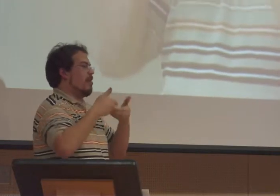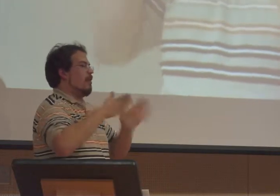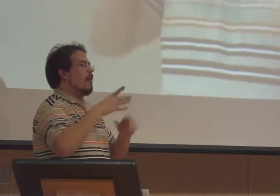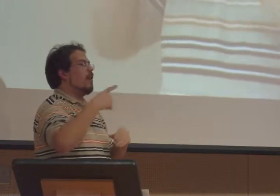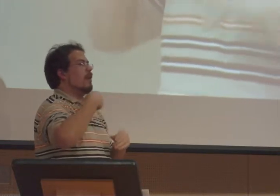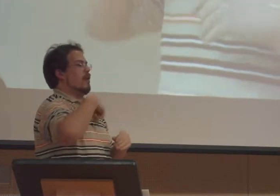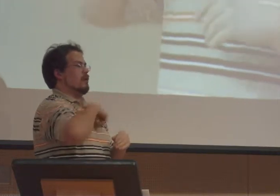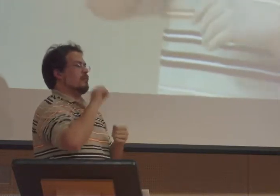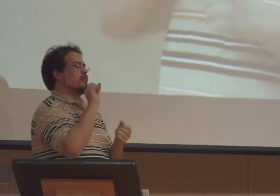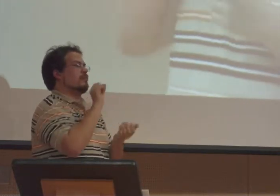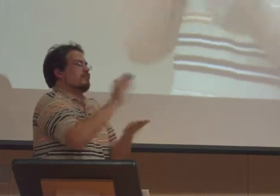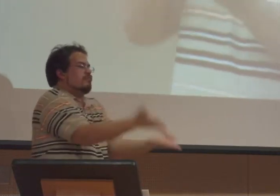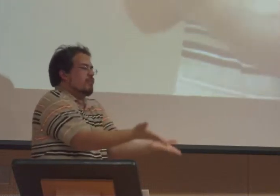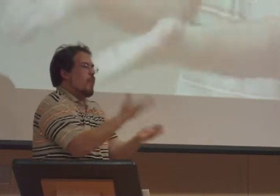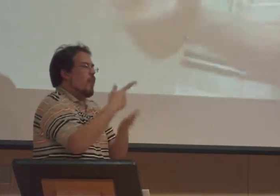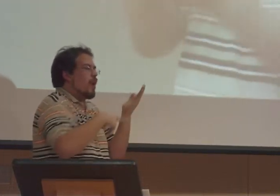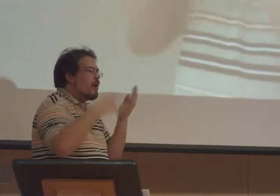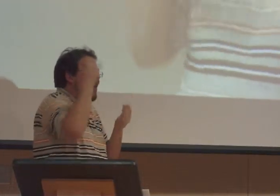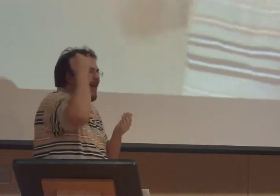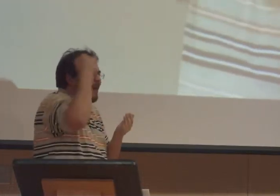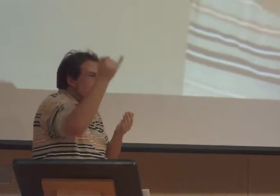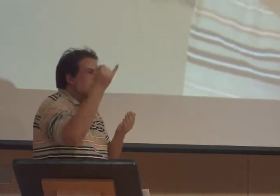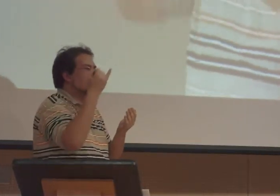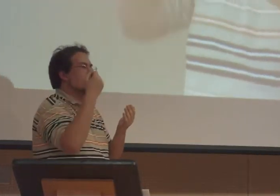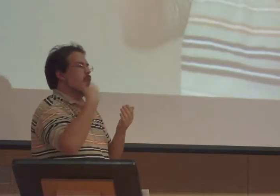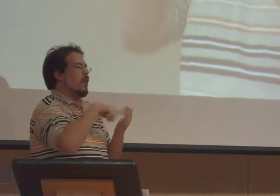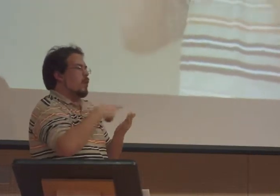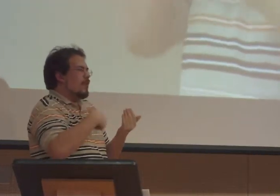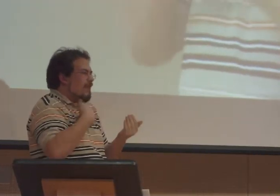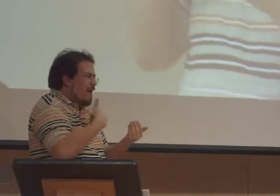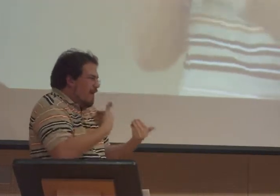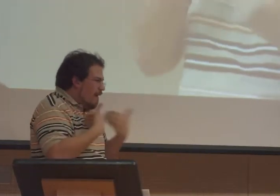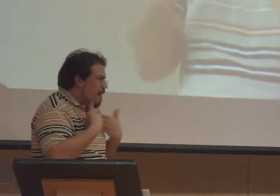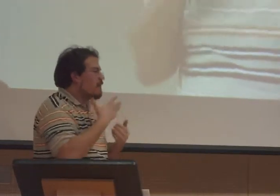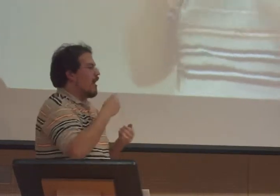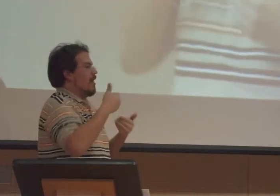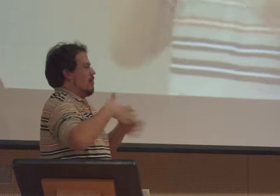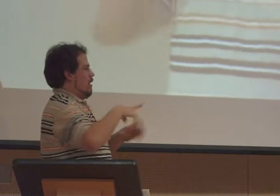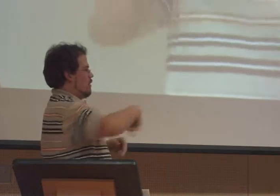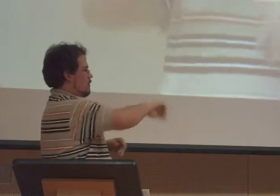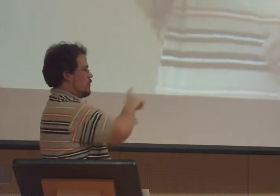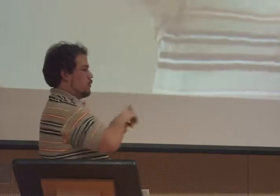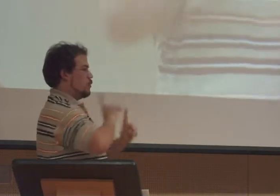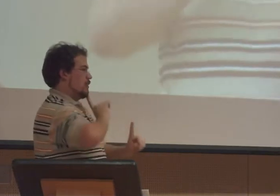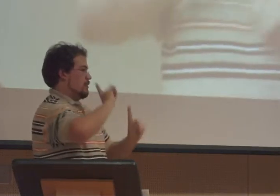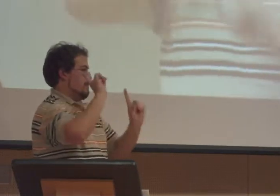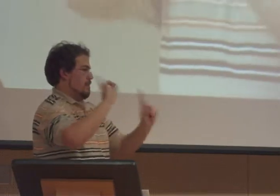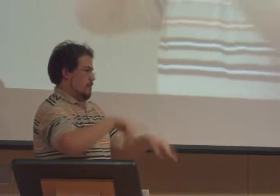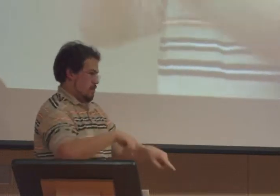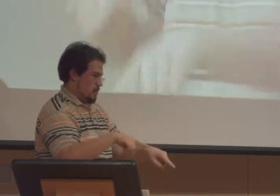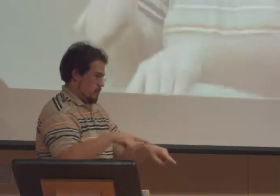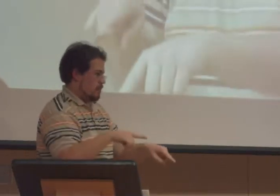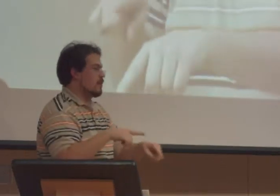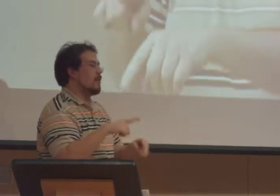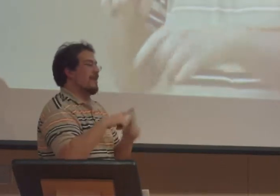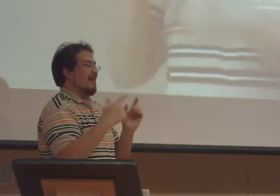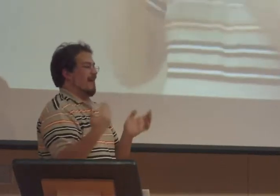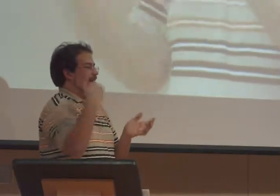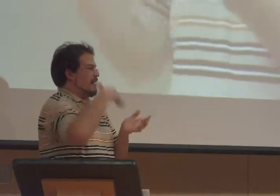actually set this up with the administrators yet. So we'd like to be able to present the